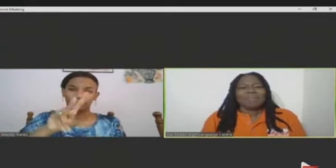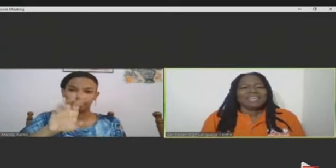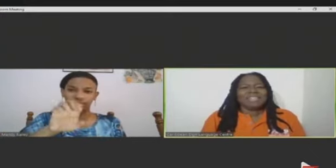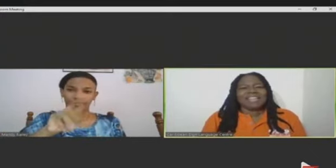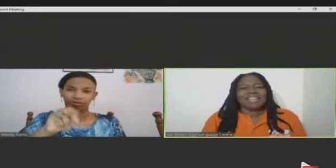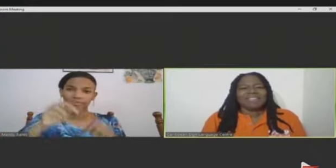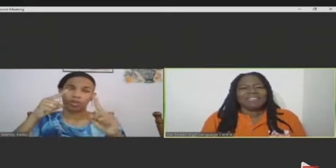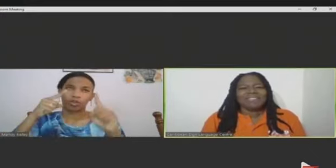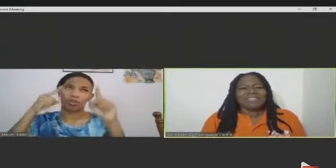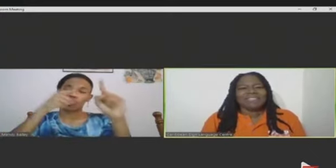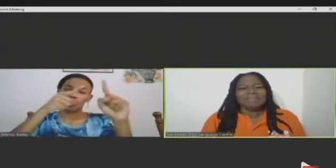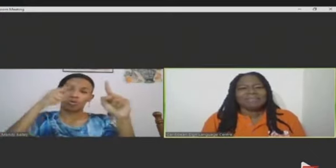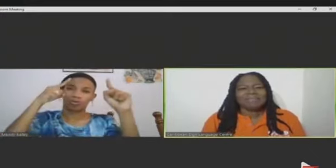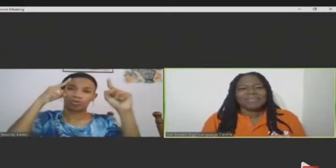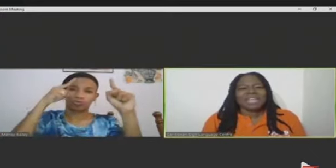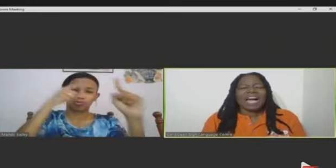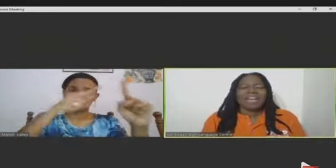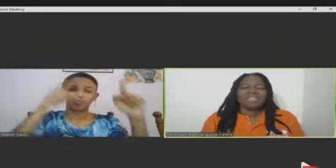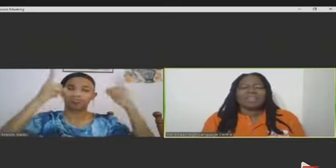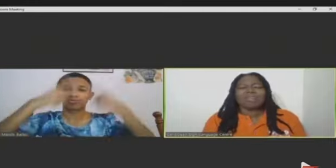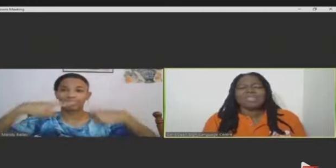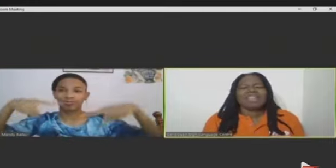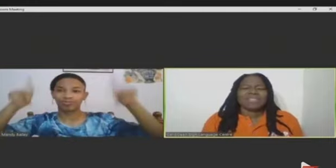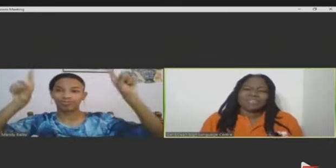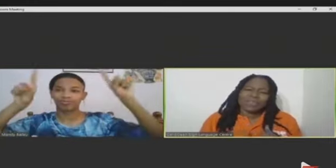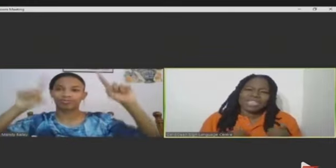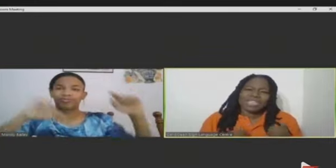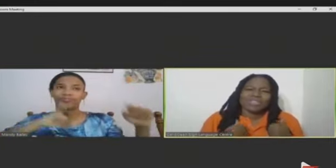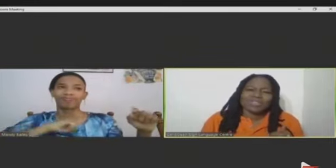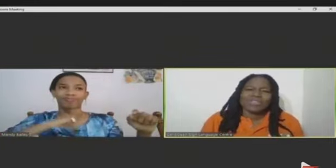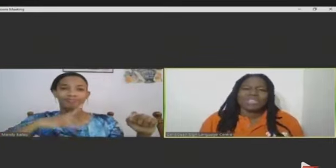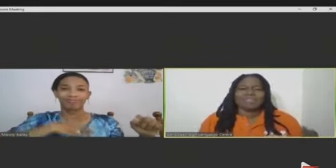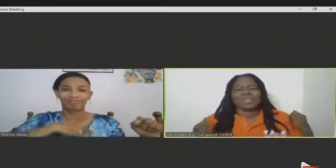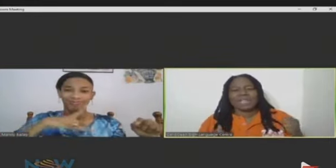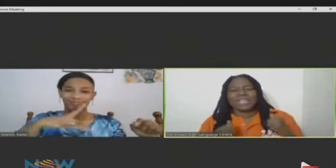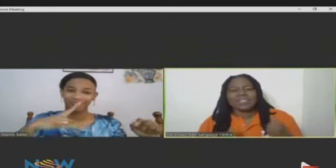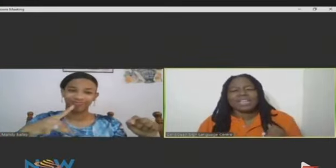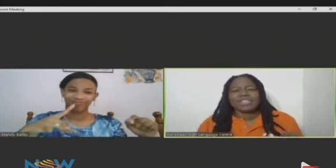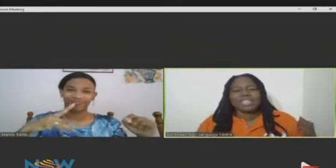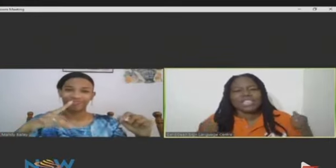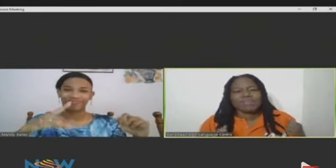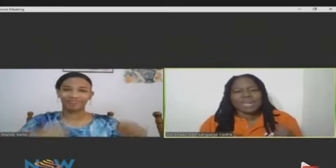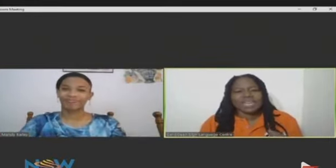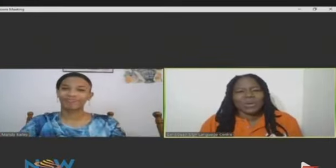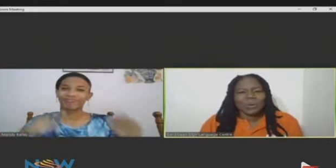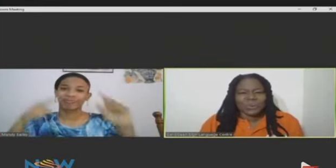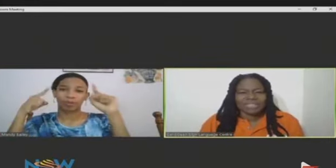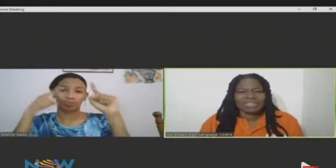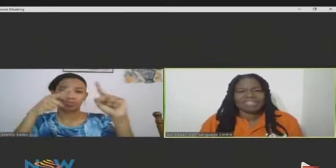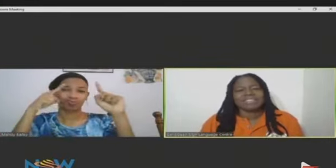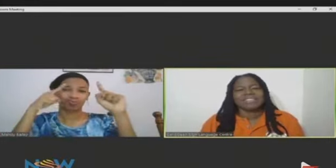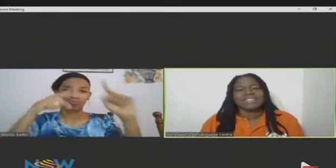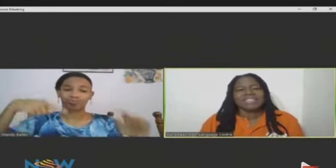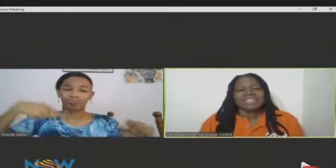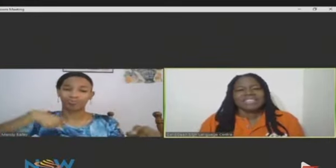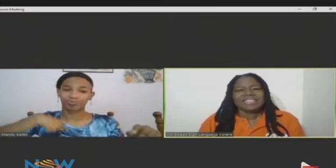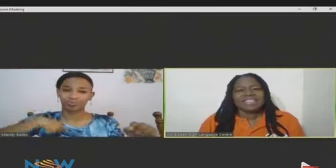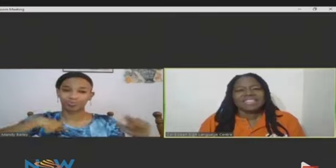Right, about myself, I describe myself as a really driven individual. I try to achieve my goals.